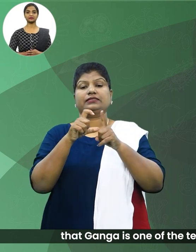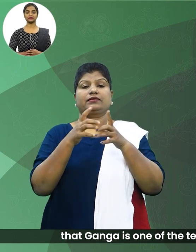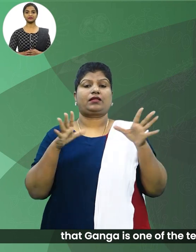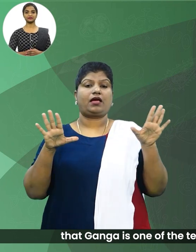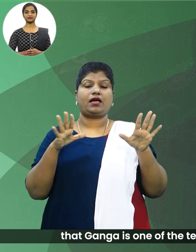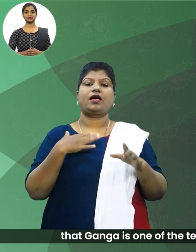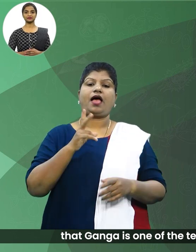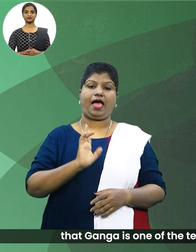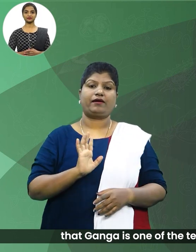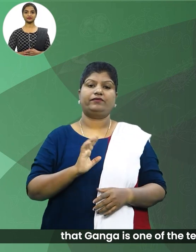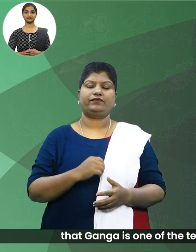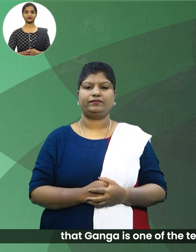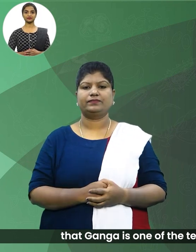world.